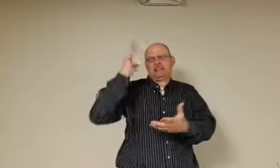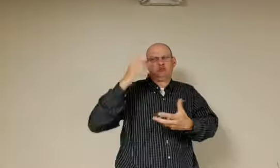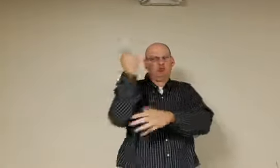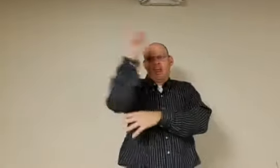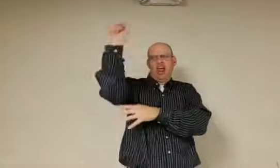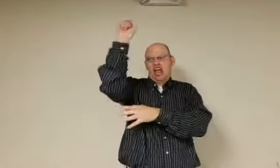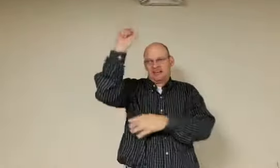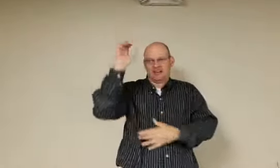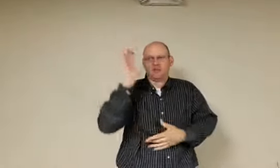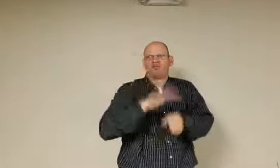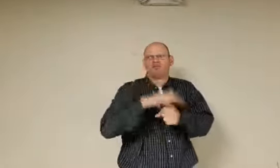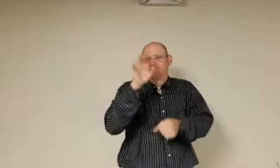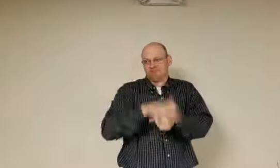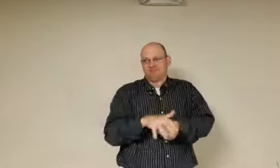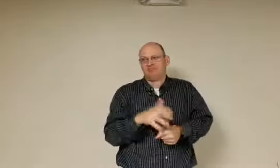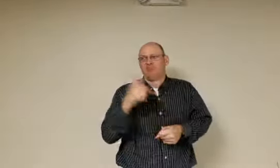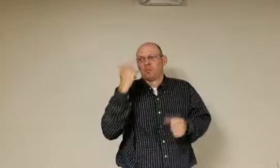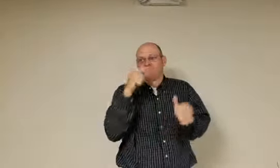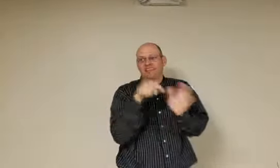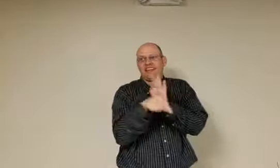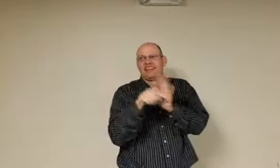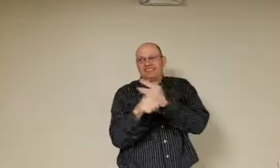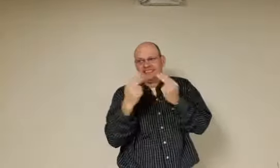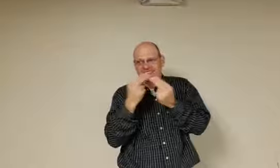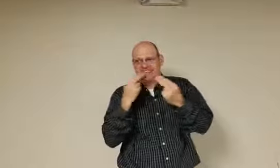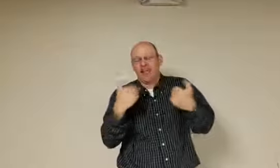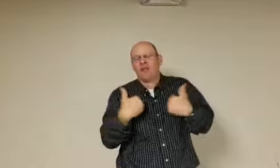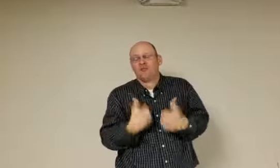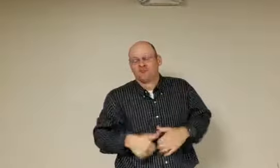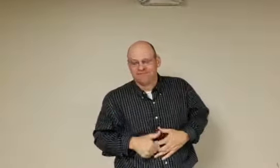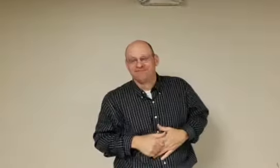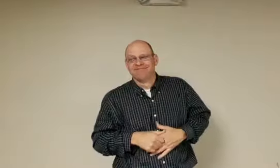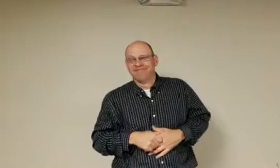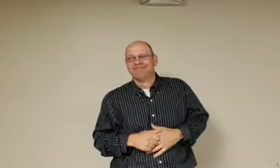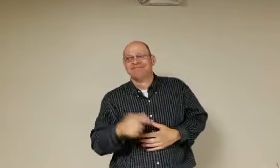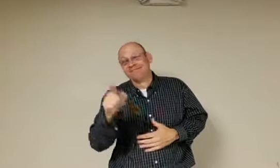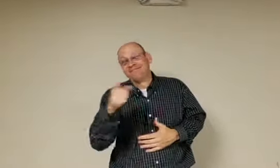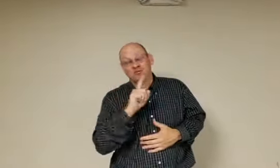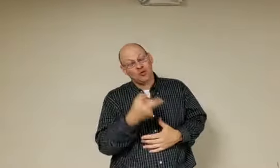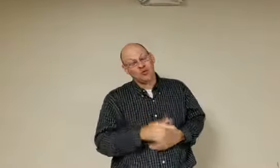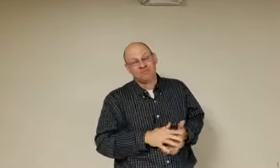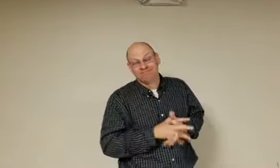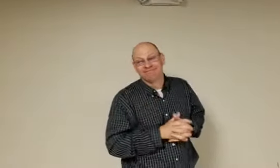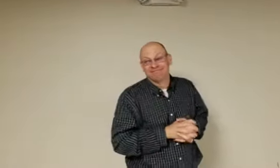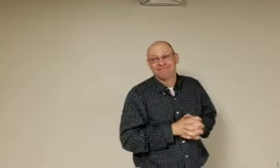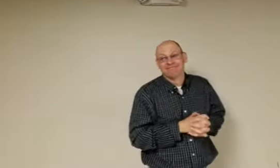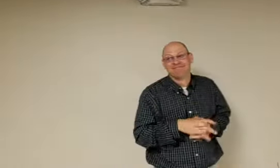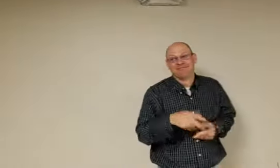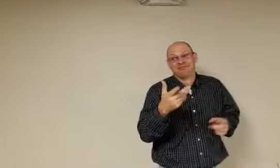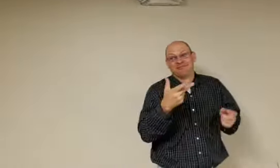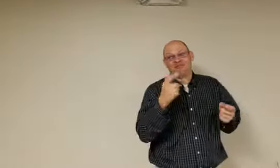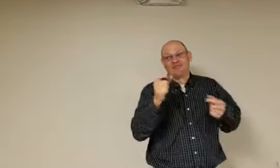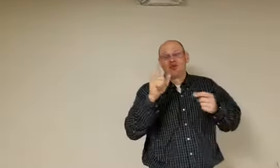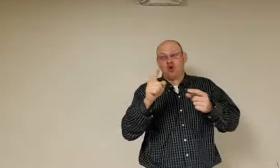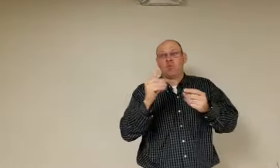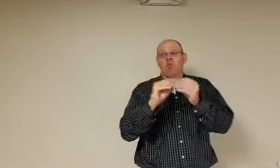angry and because of killing innocent animals. So that was one thing he pointed out. So that time's